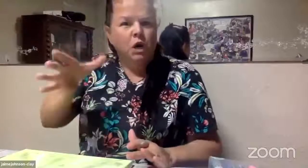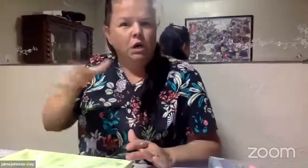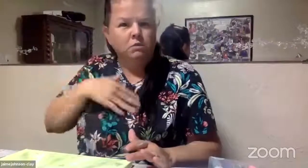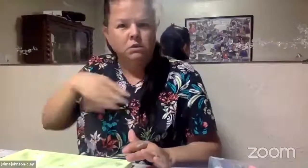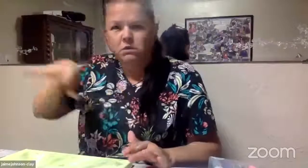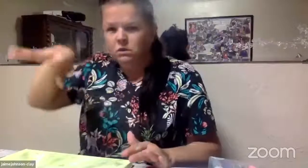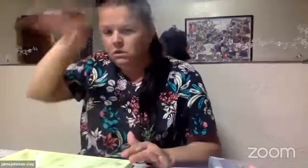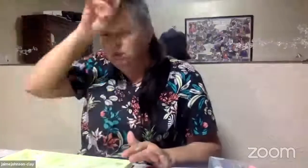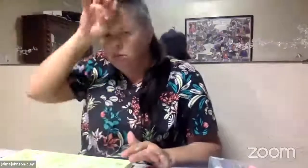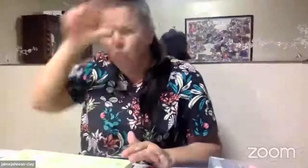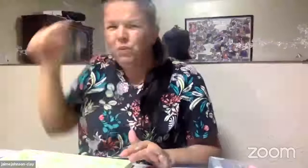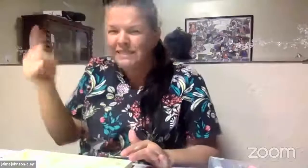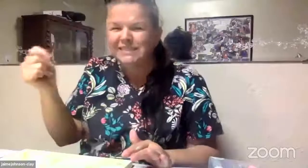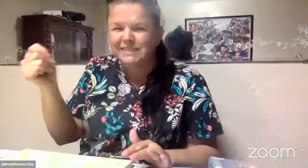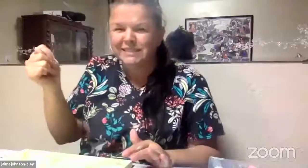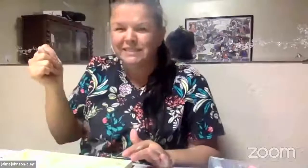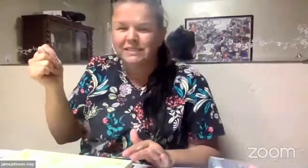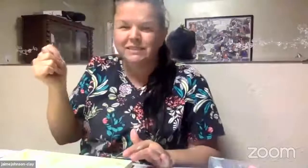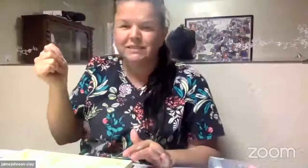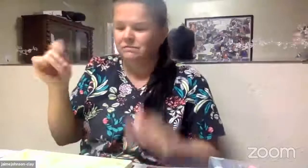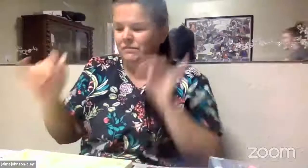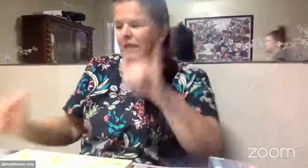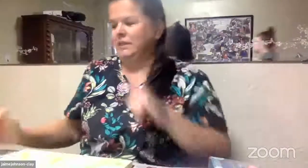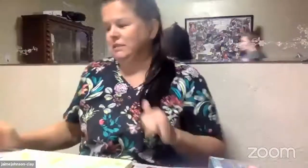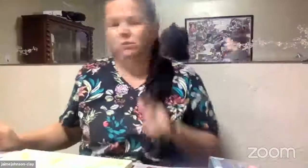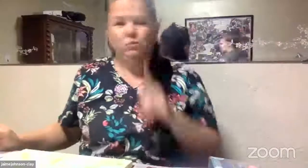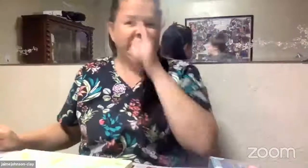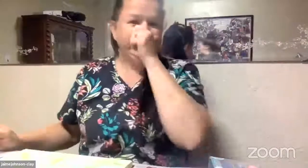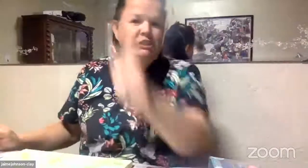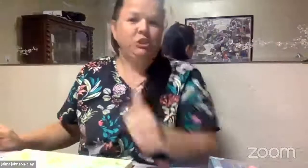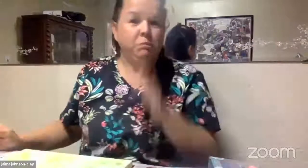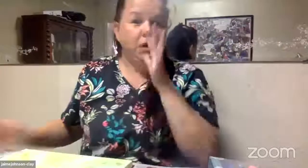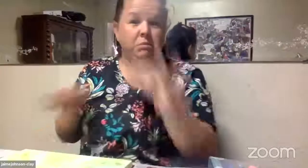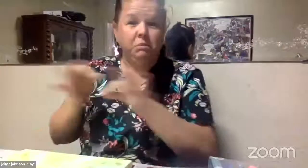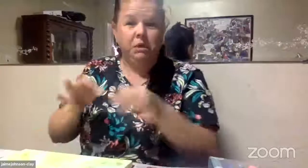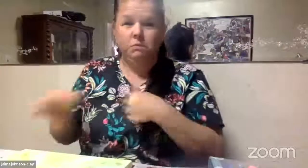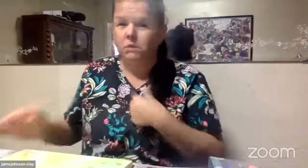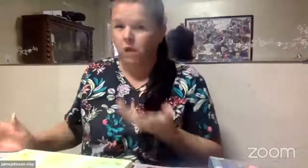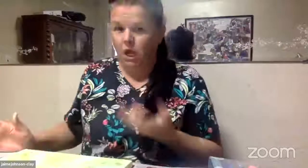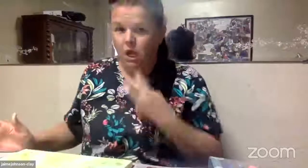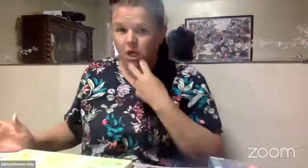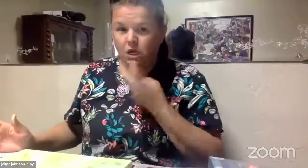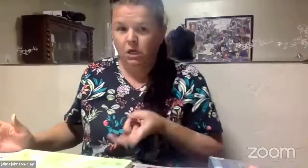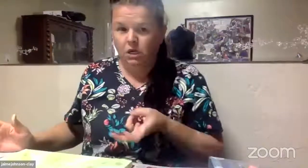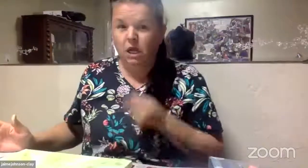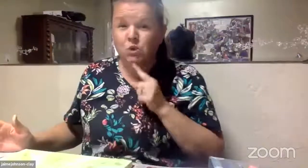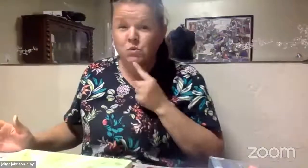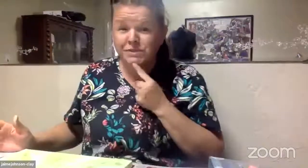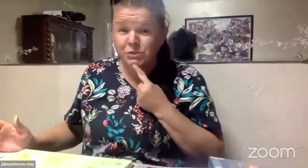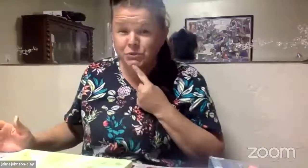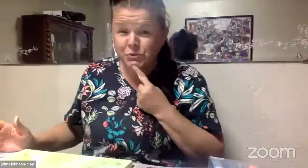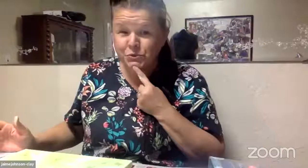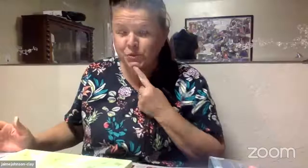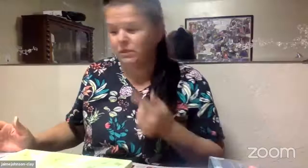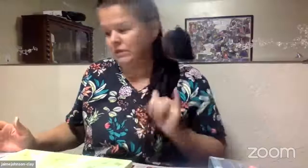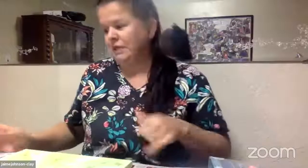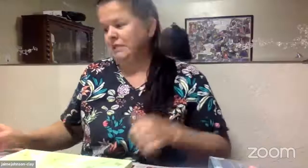And my grandmother, she was the one that was like, wait, what? What's going on? Yeah, so that's kind of the story they told me. And I said, are